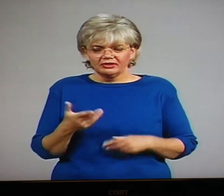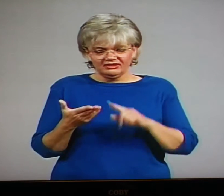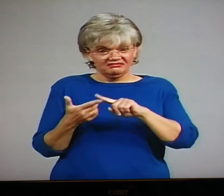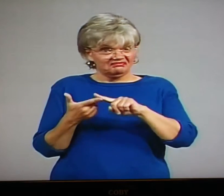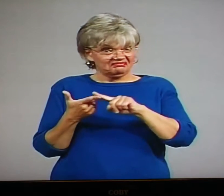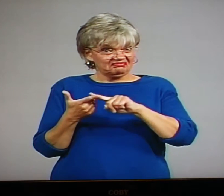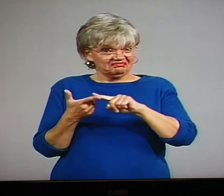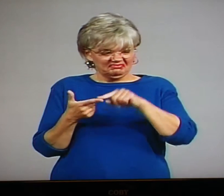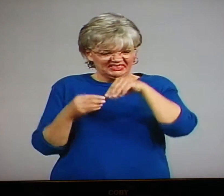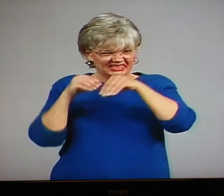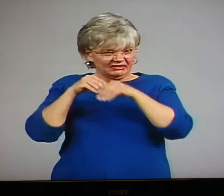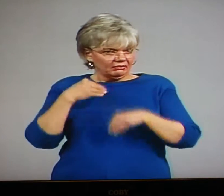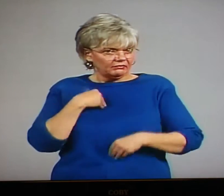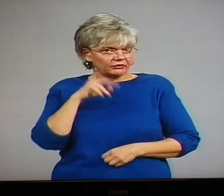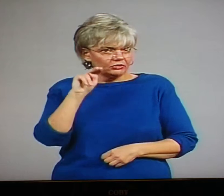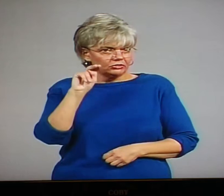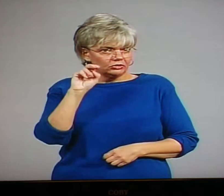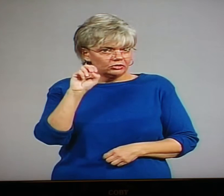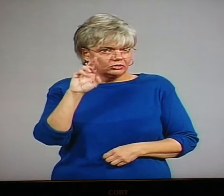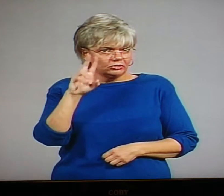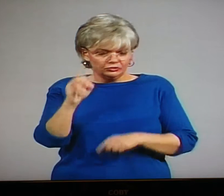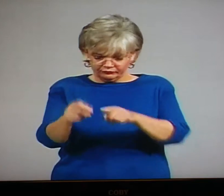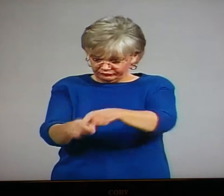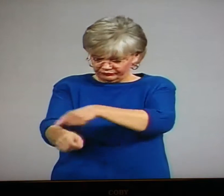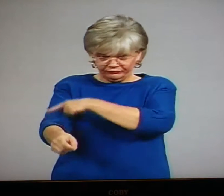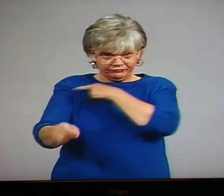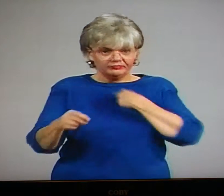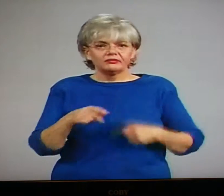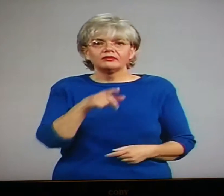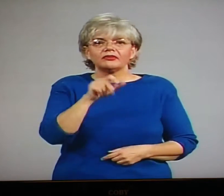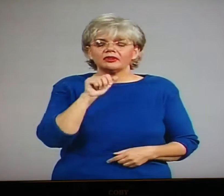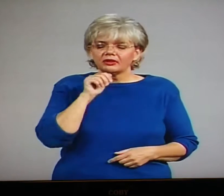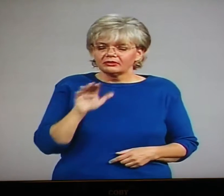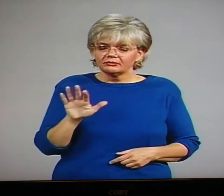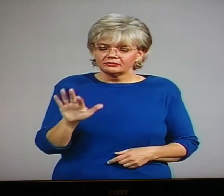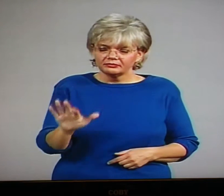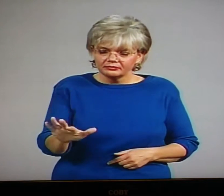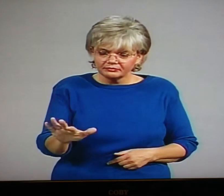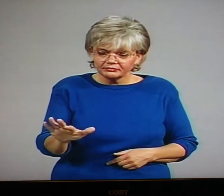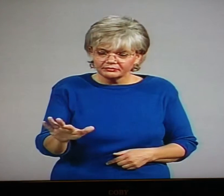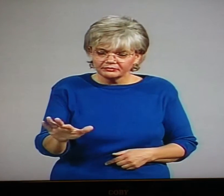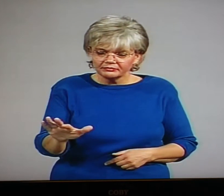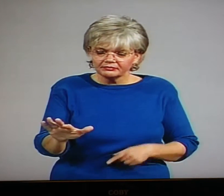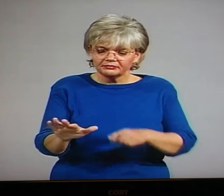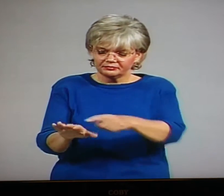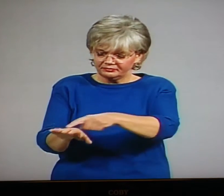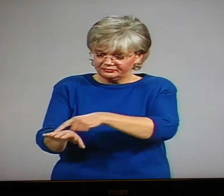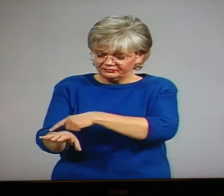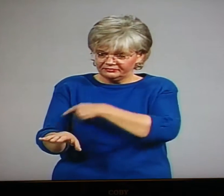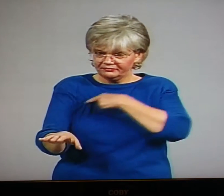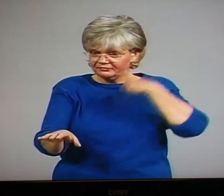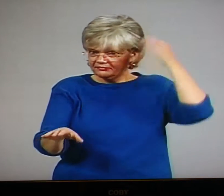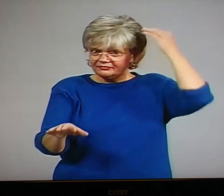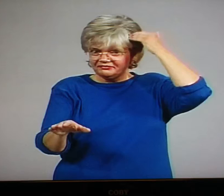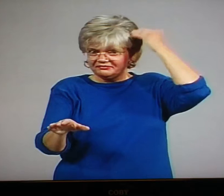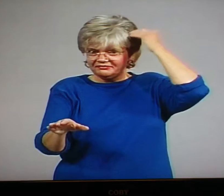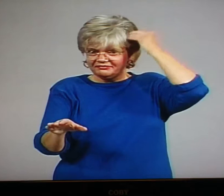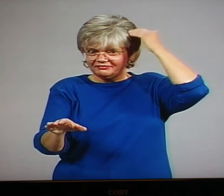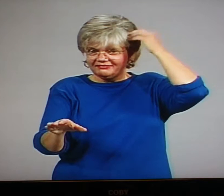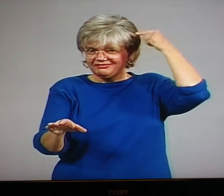For example, if you're cooking, the nerve in your finger, if you just happen to touch something that's hot, it